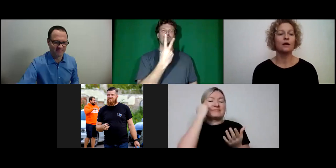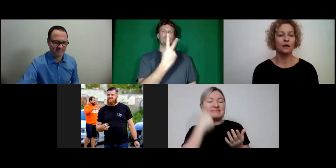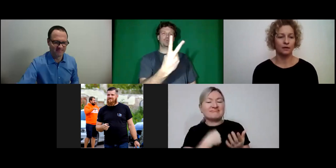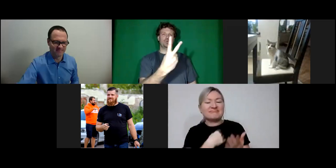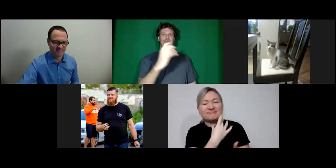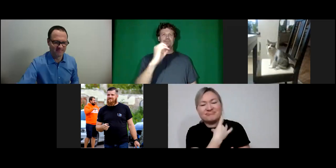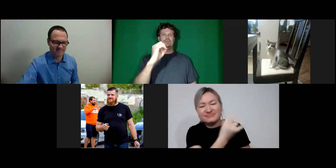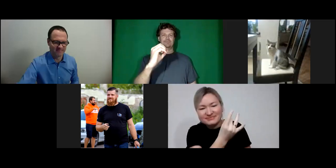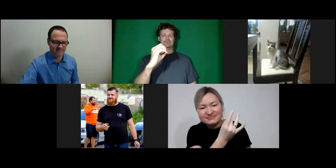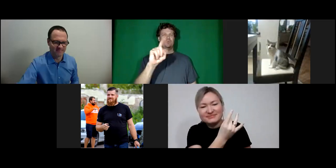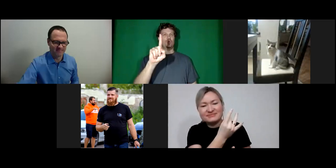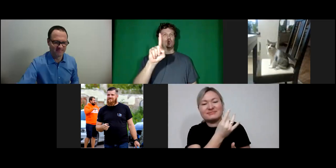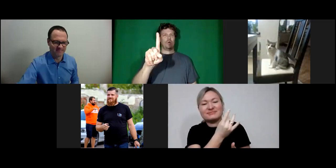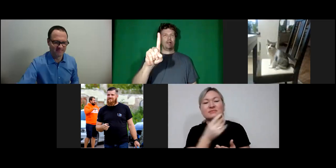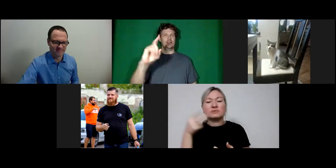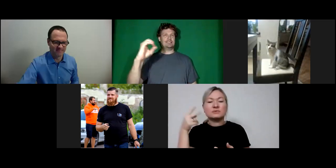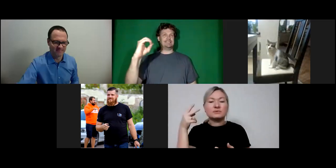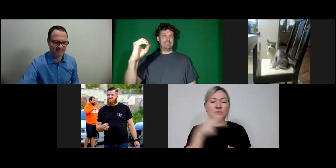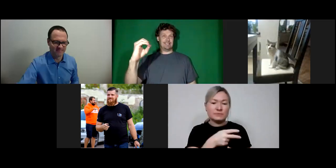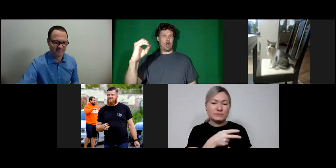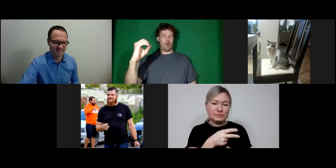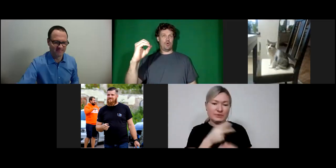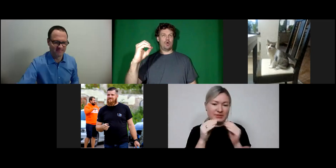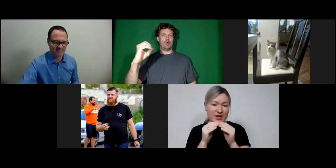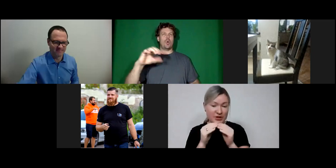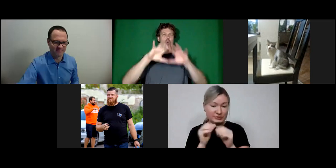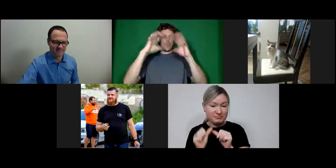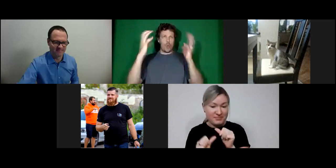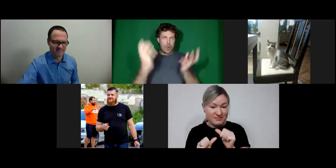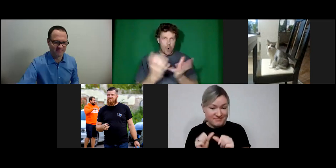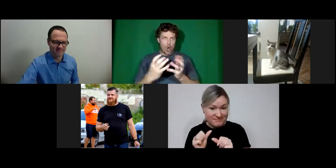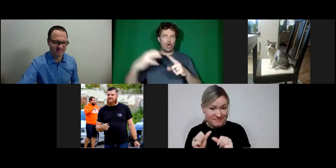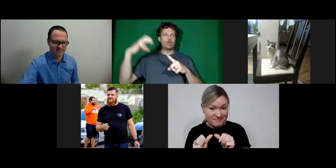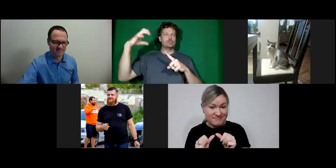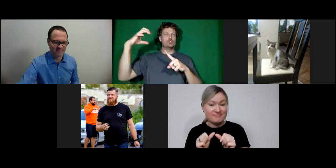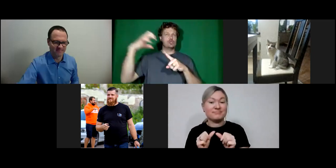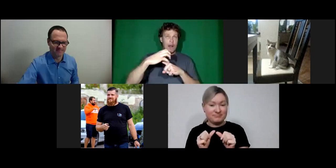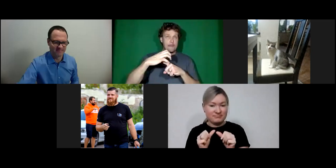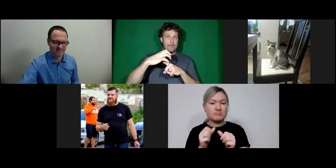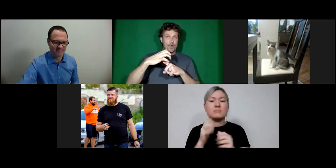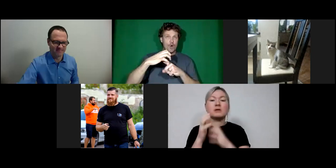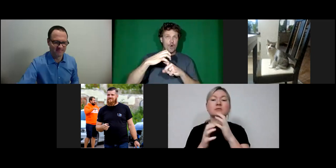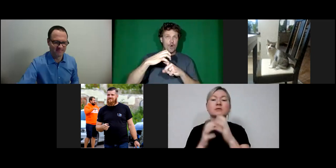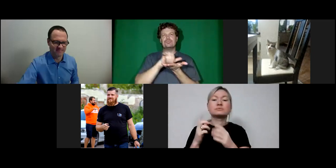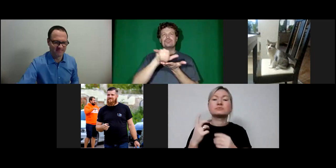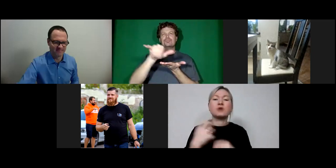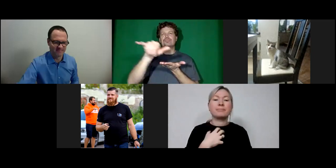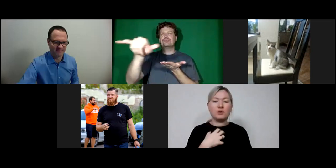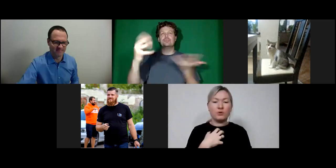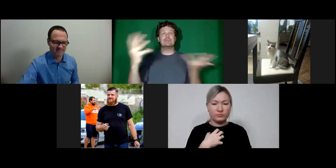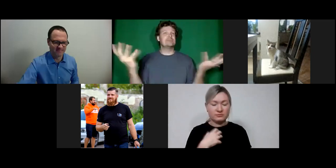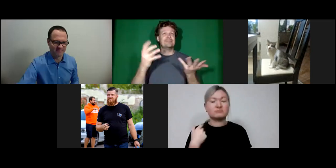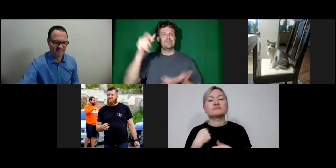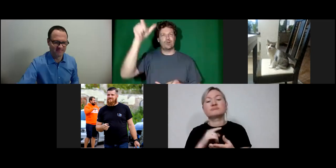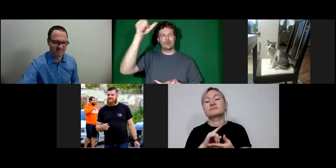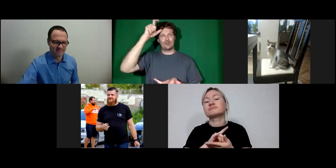I was chosen to be part, and this happened in 2010, and I was able to go to the